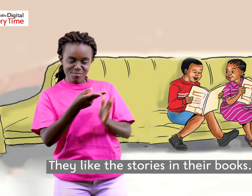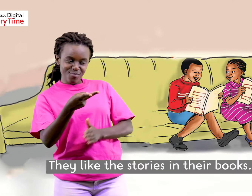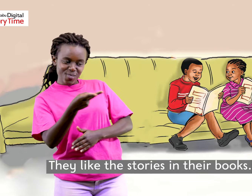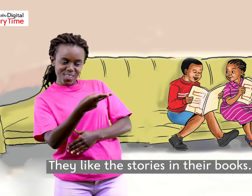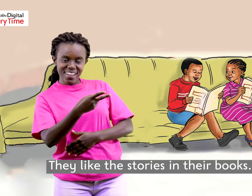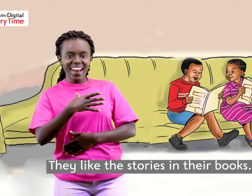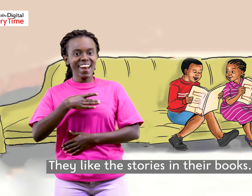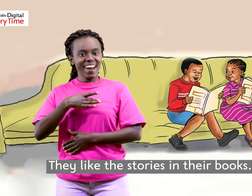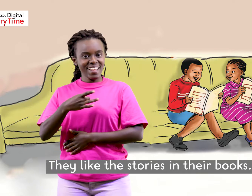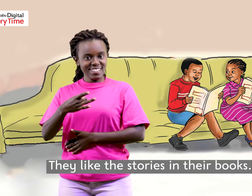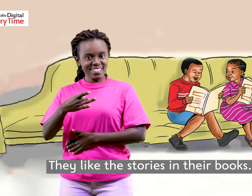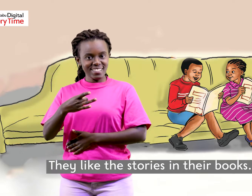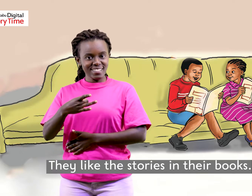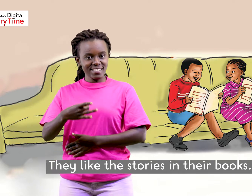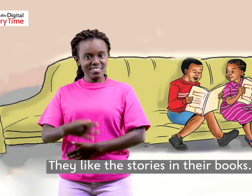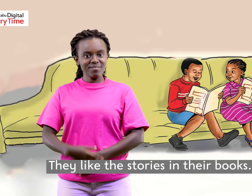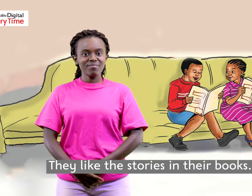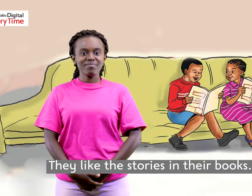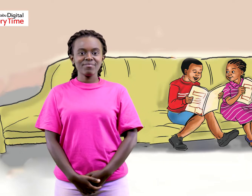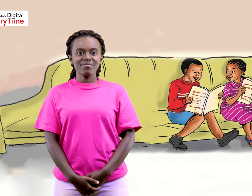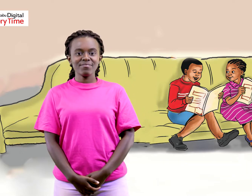They like the stories in their books.